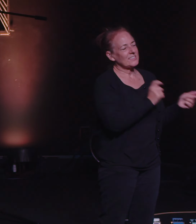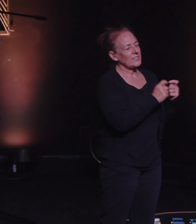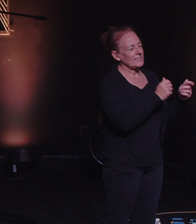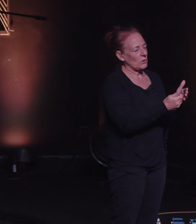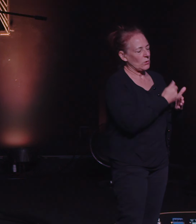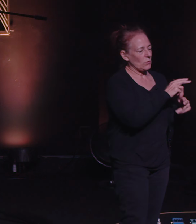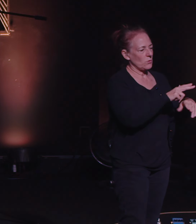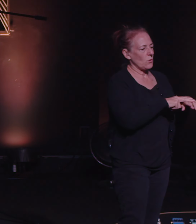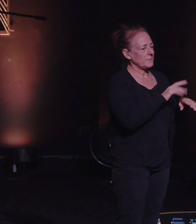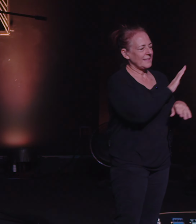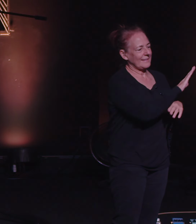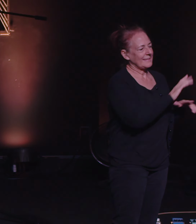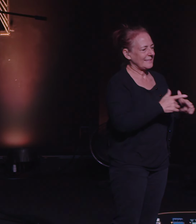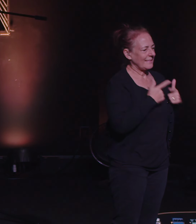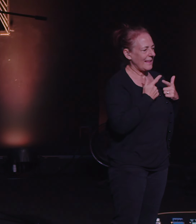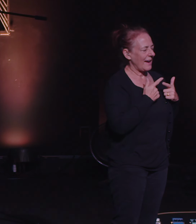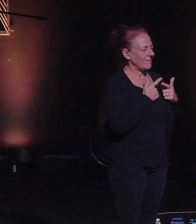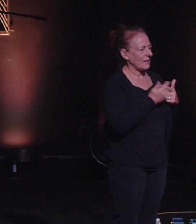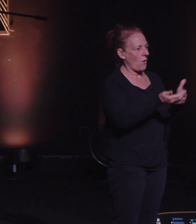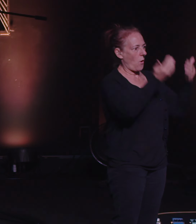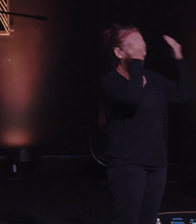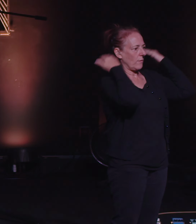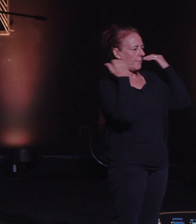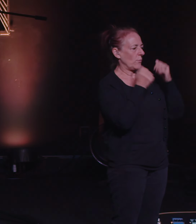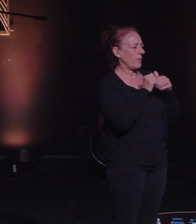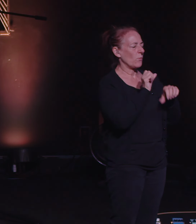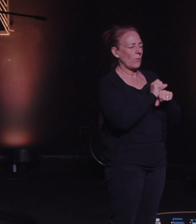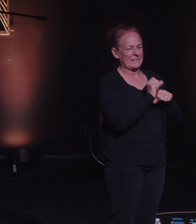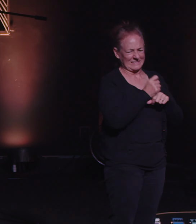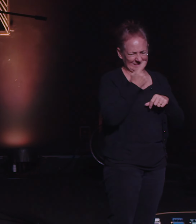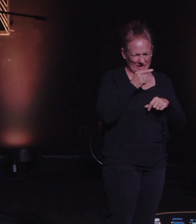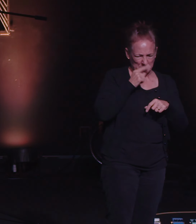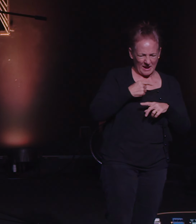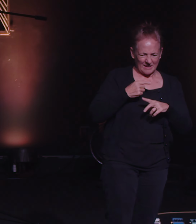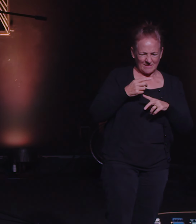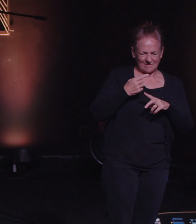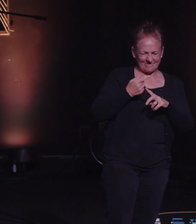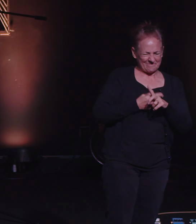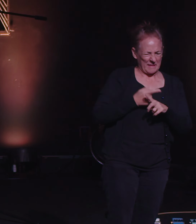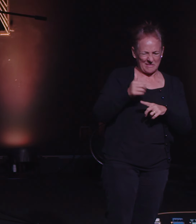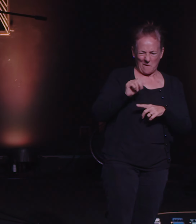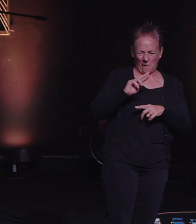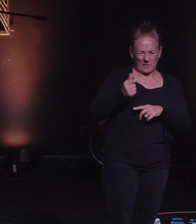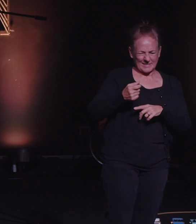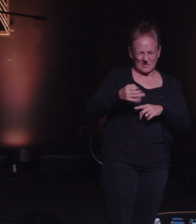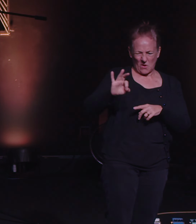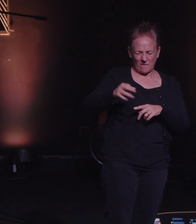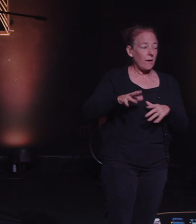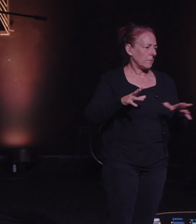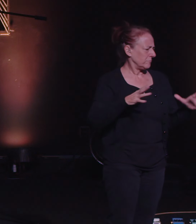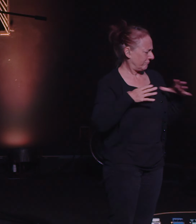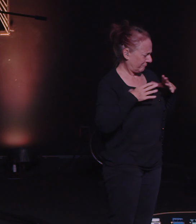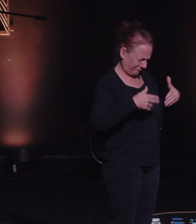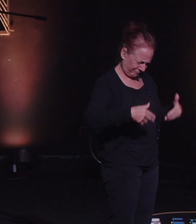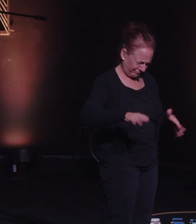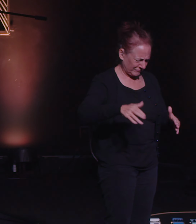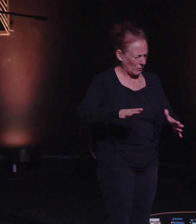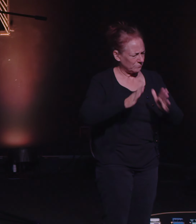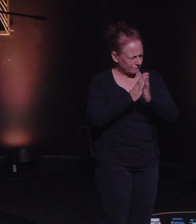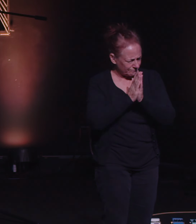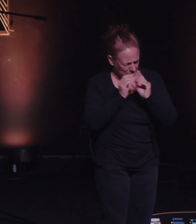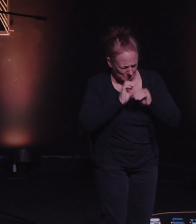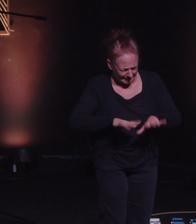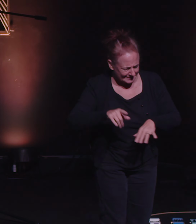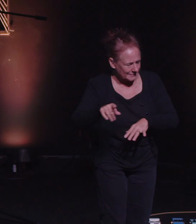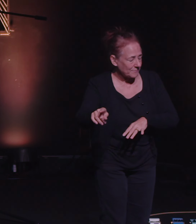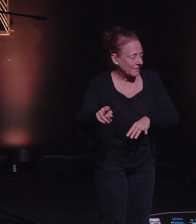new normals in his life, a little bit overwhelmed with work. So he just asked if he could take August off. And we totally granted that. So he'll be back again next week.